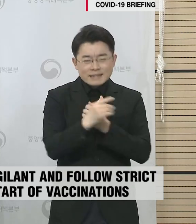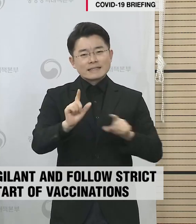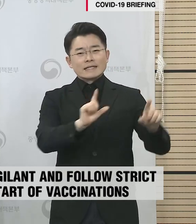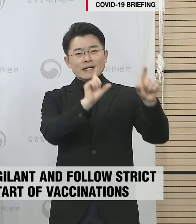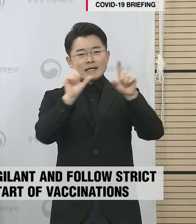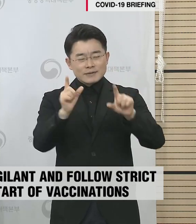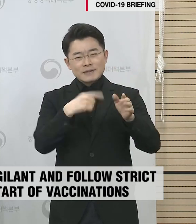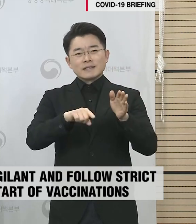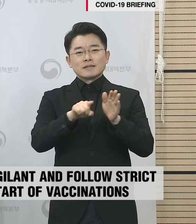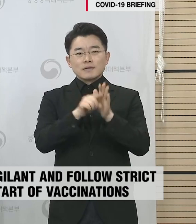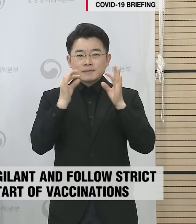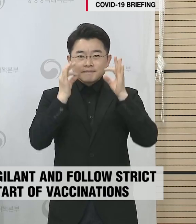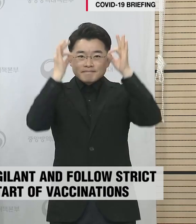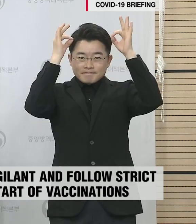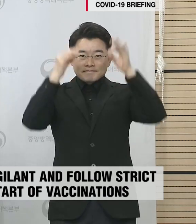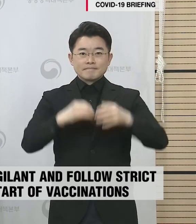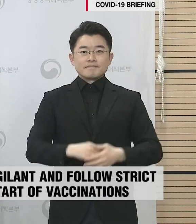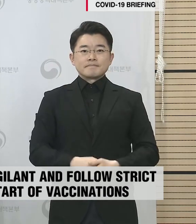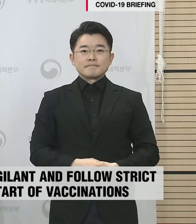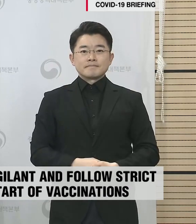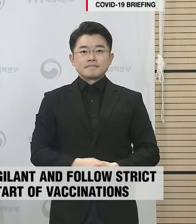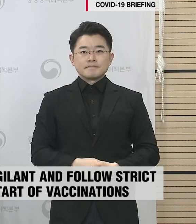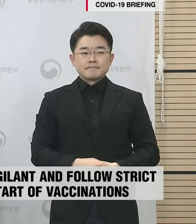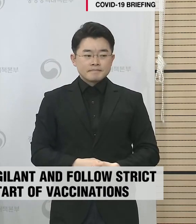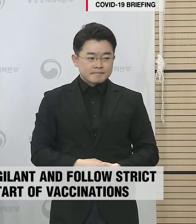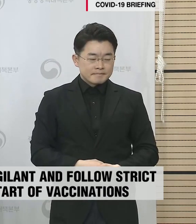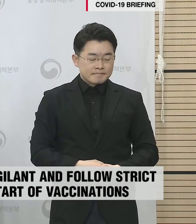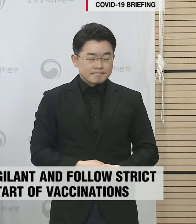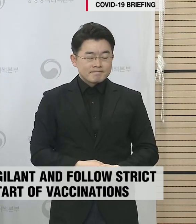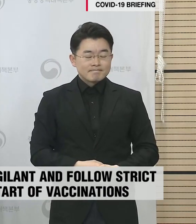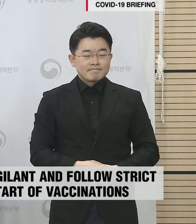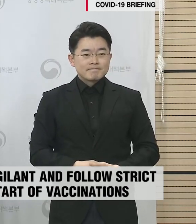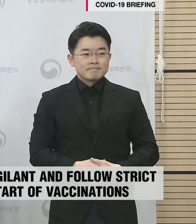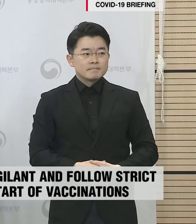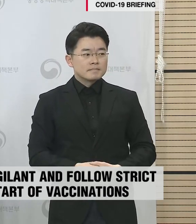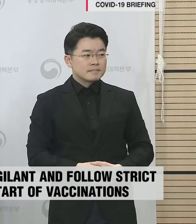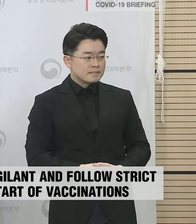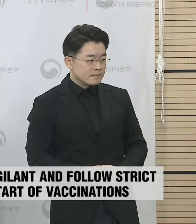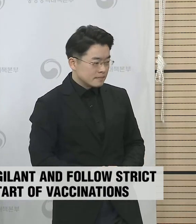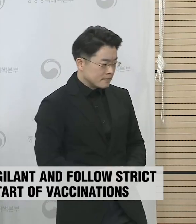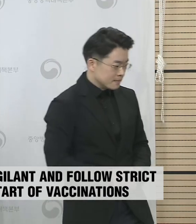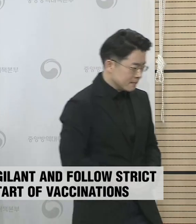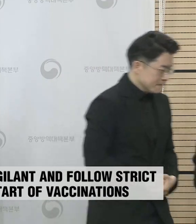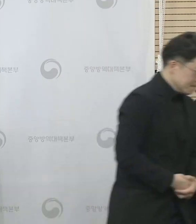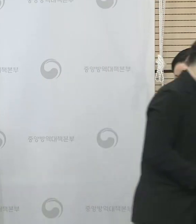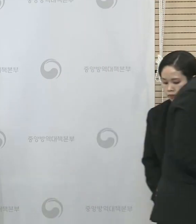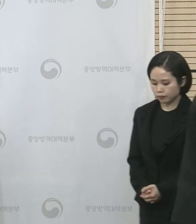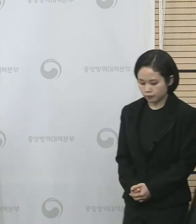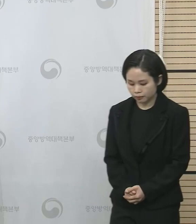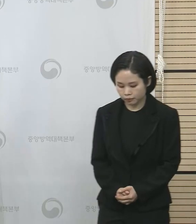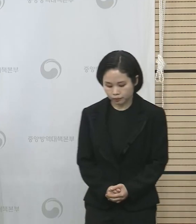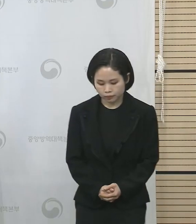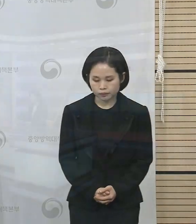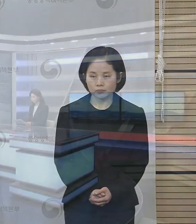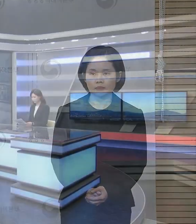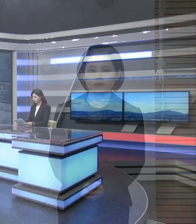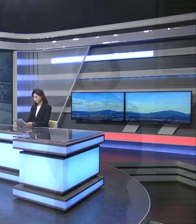our all-out efforts to return to a state of normalcy. Thank you very much.